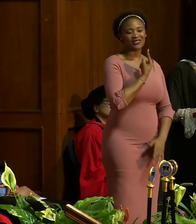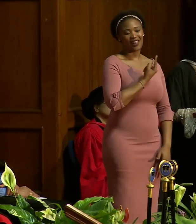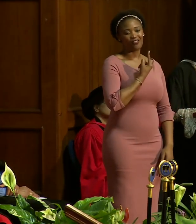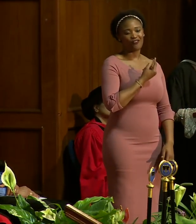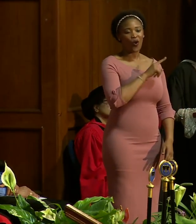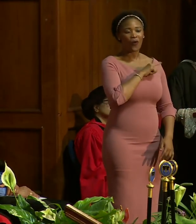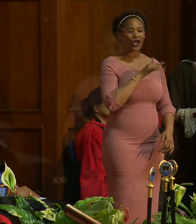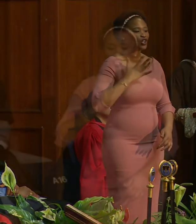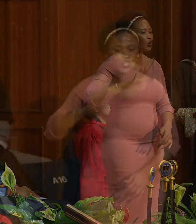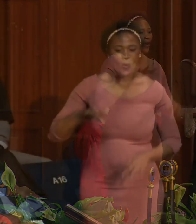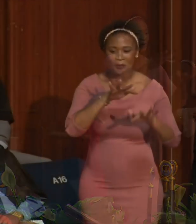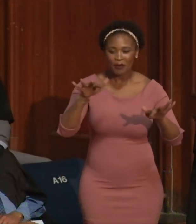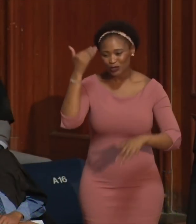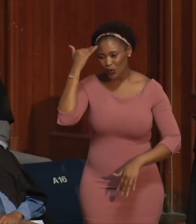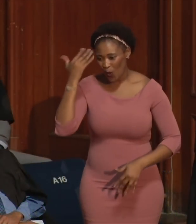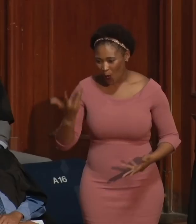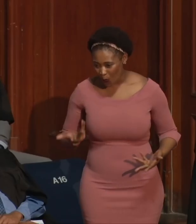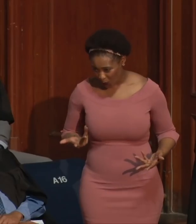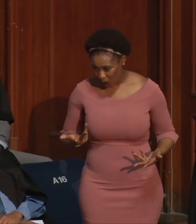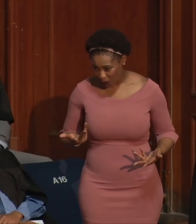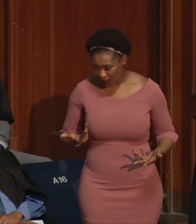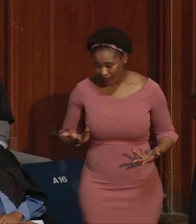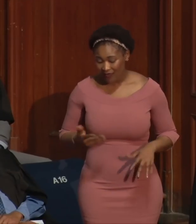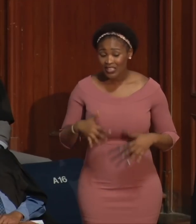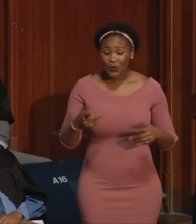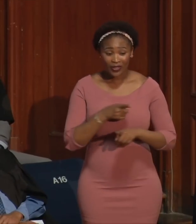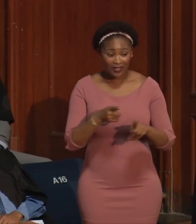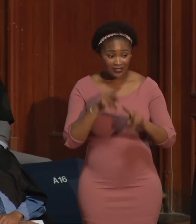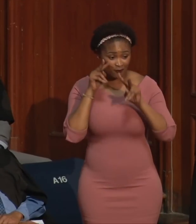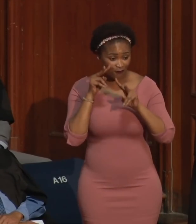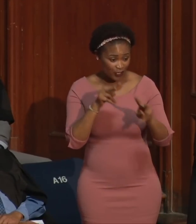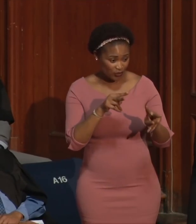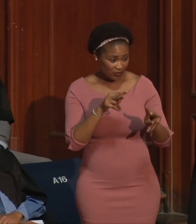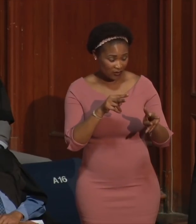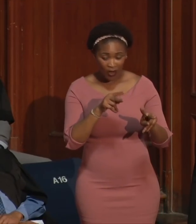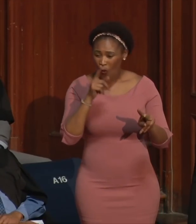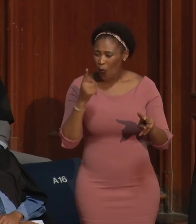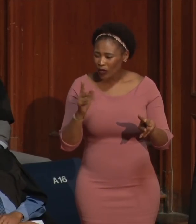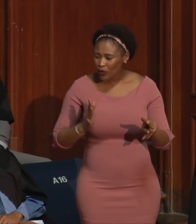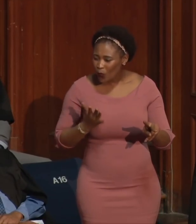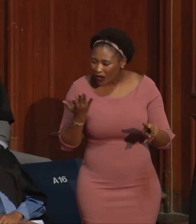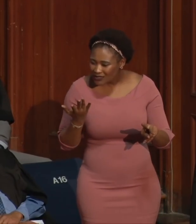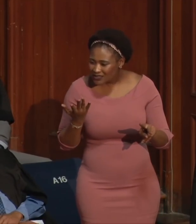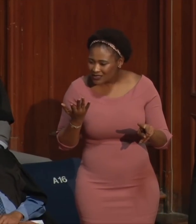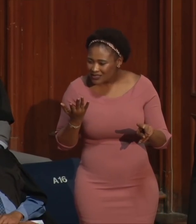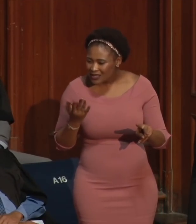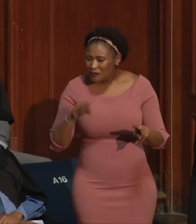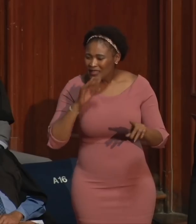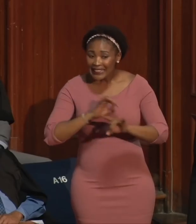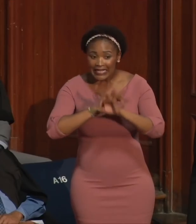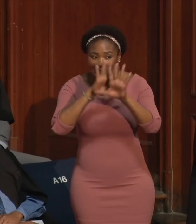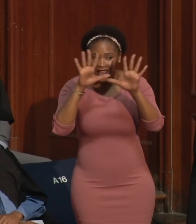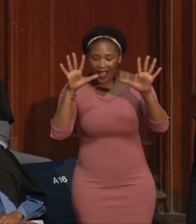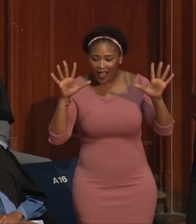right? This juxtaposition of vision, what you want, and a clear picture of your current